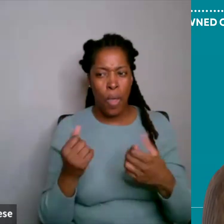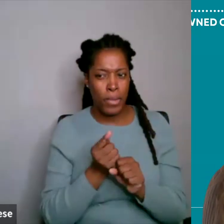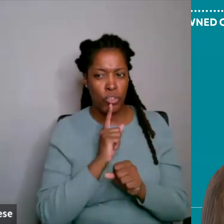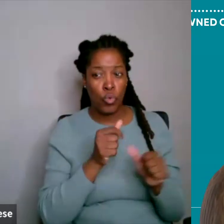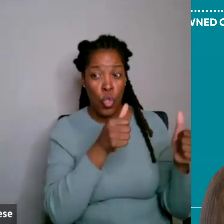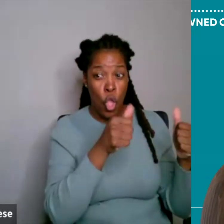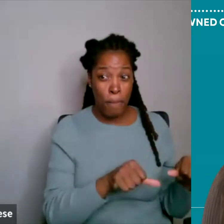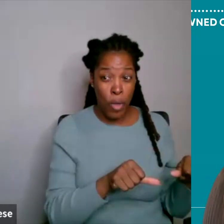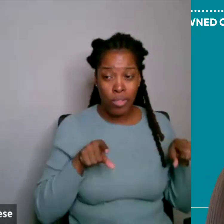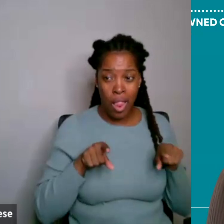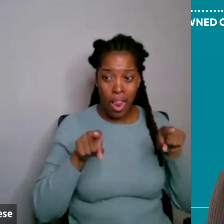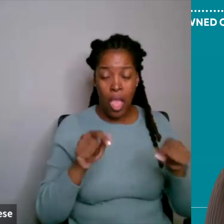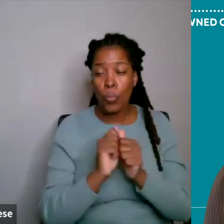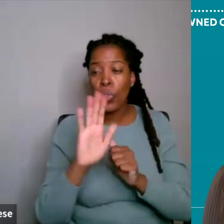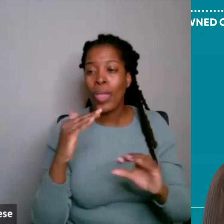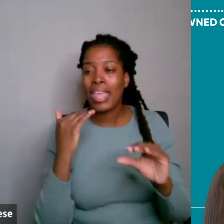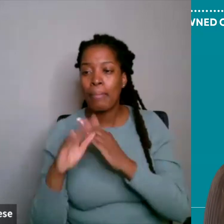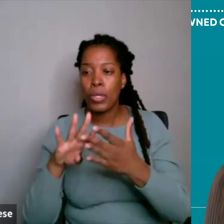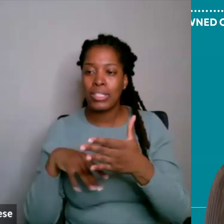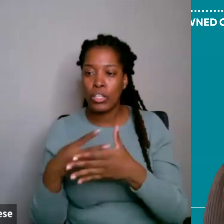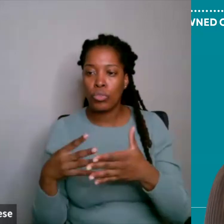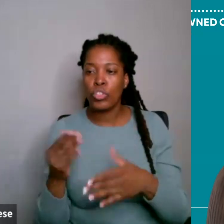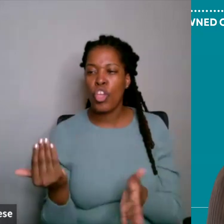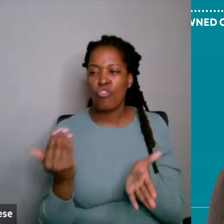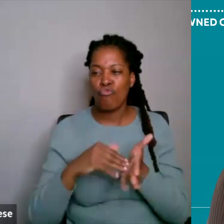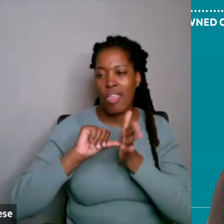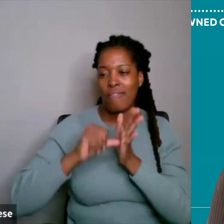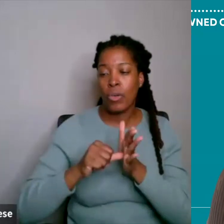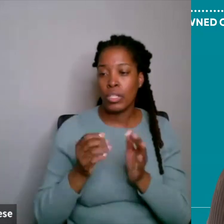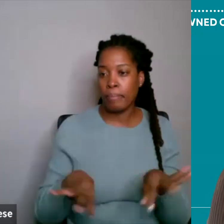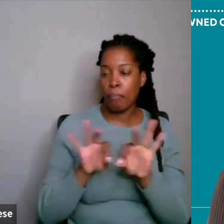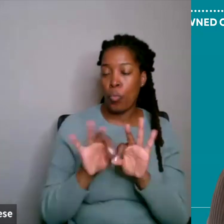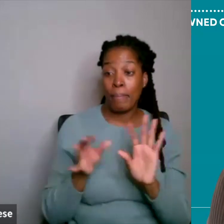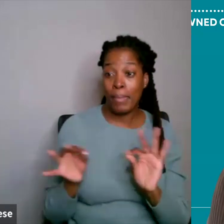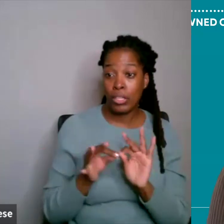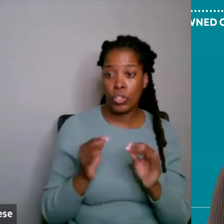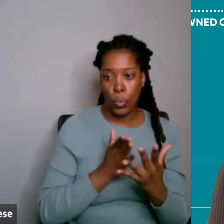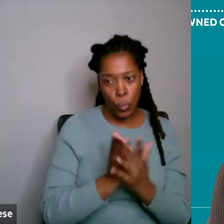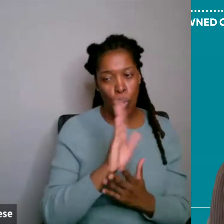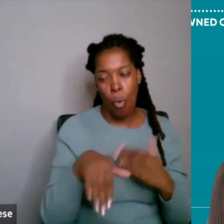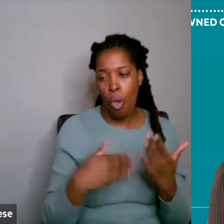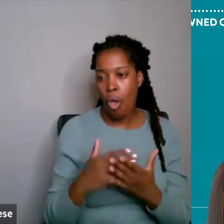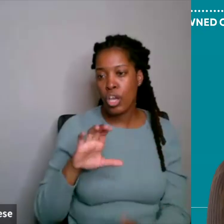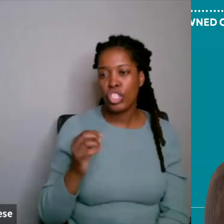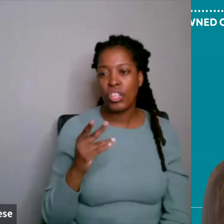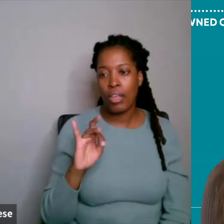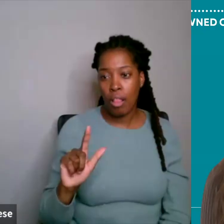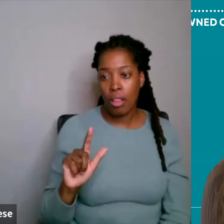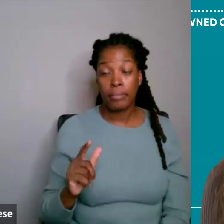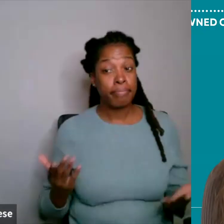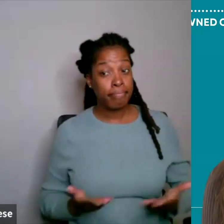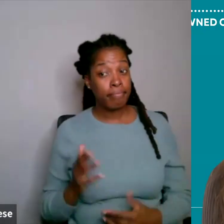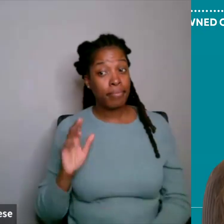email schedule so that you're reinforcing key messaging across your channels. At NDI, for example,